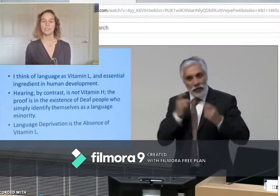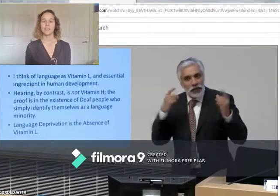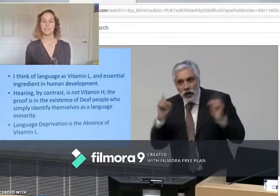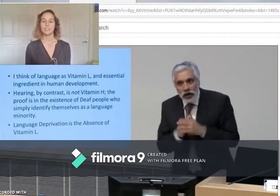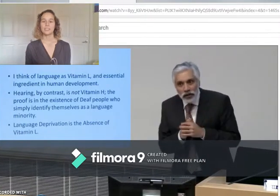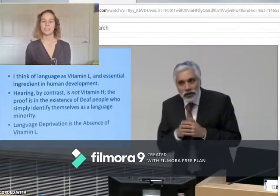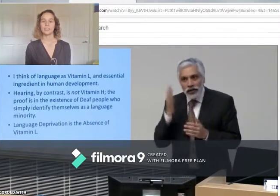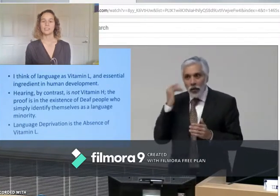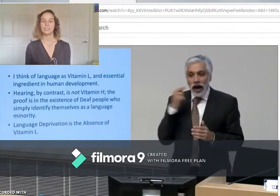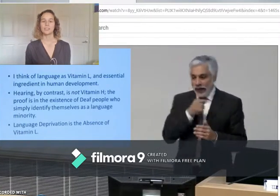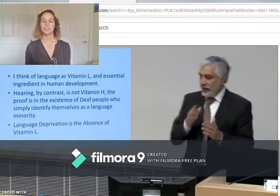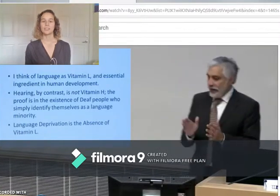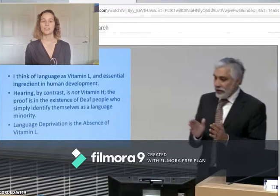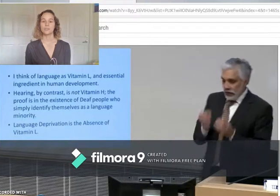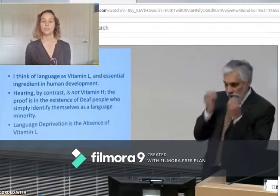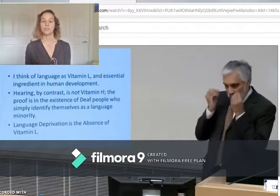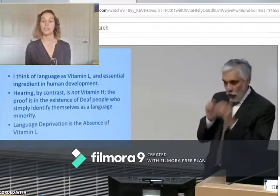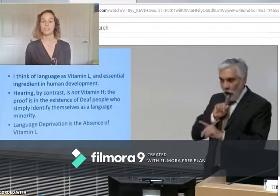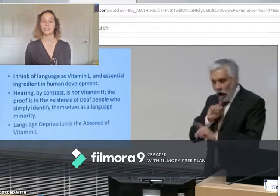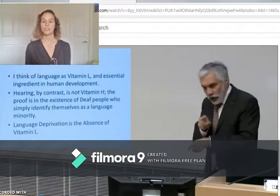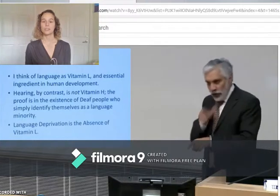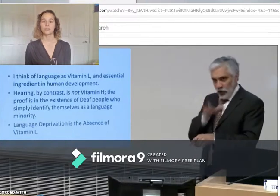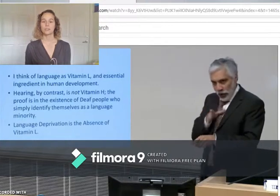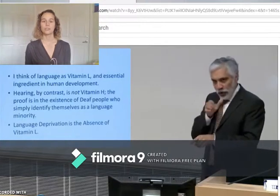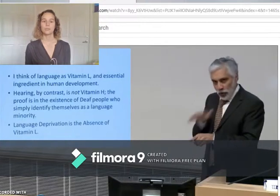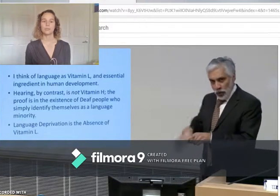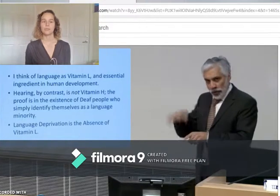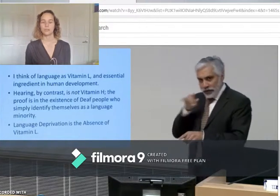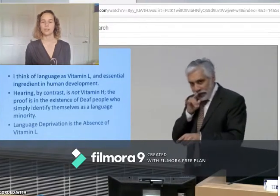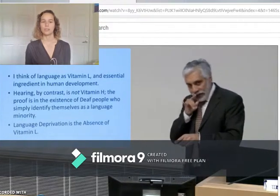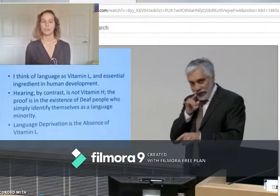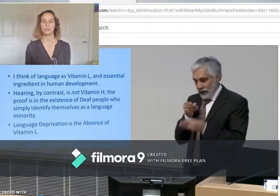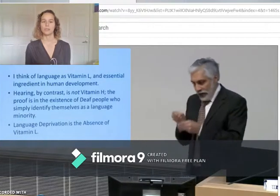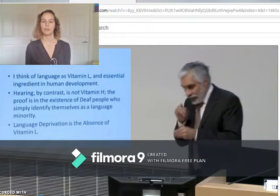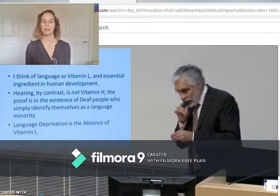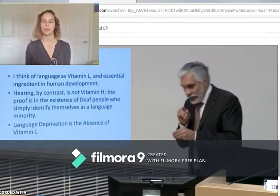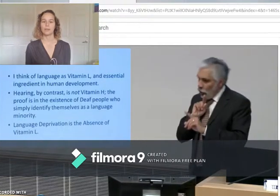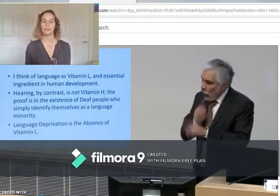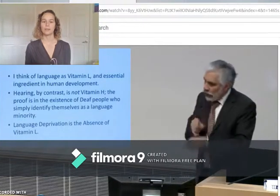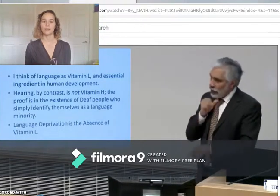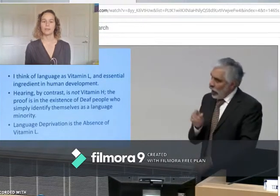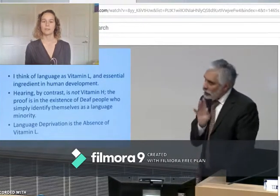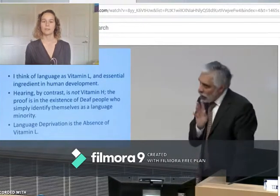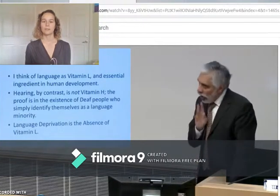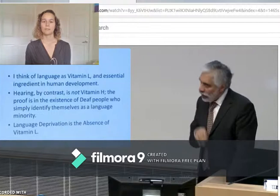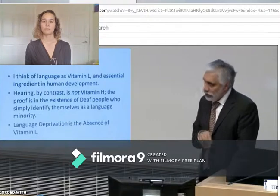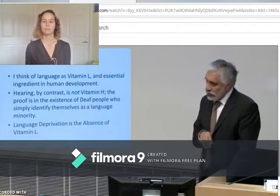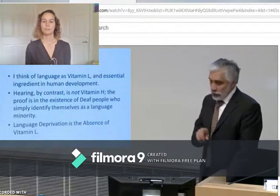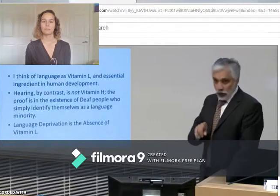the kids definitely did not speak Swedish. This was in Sweden, by the way.